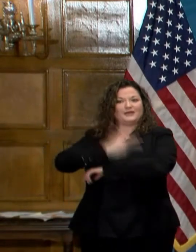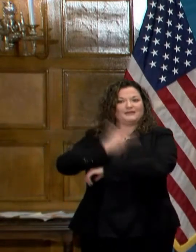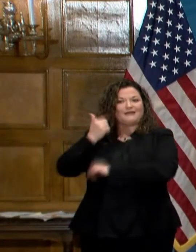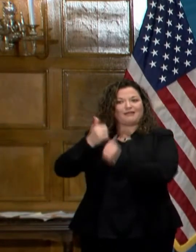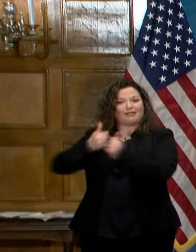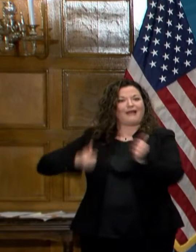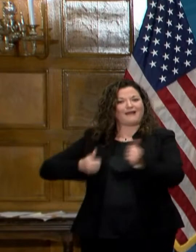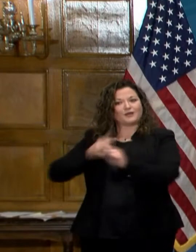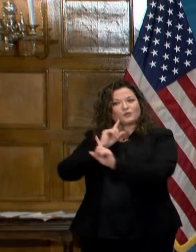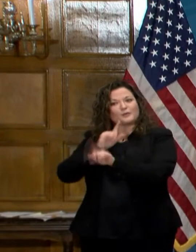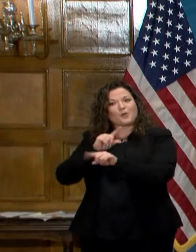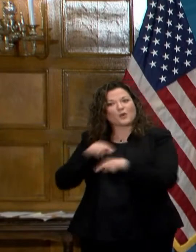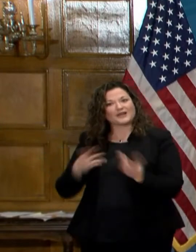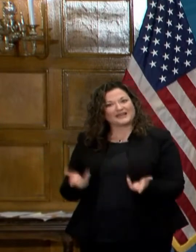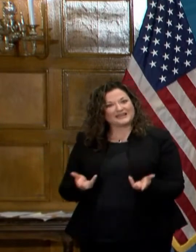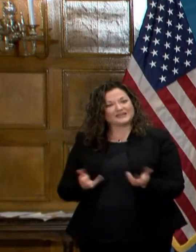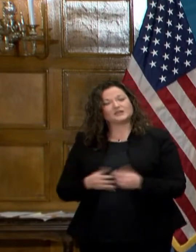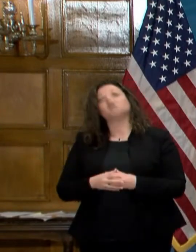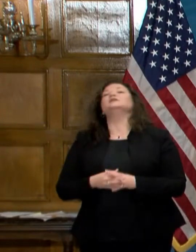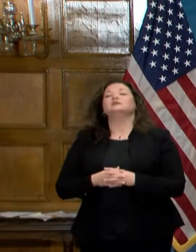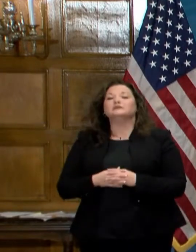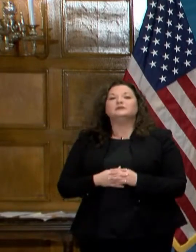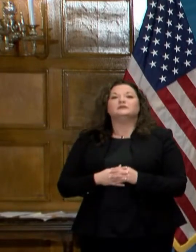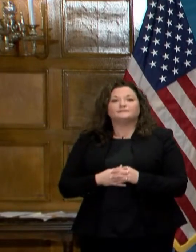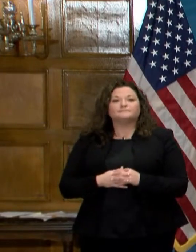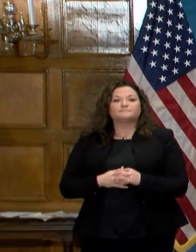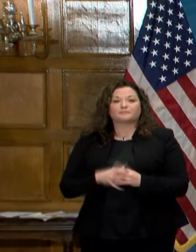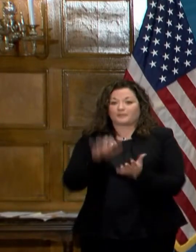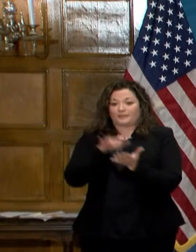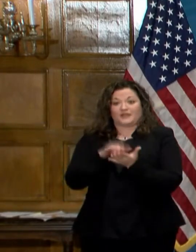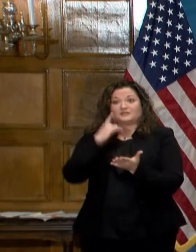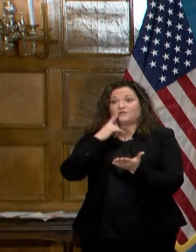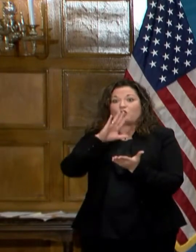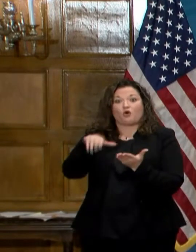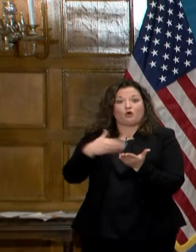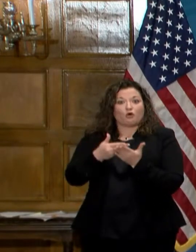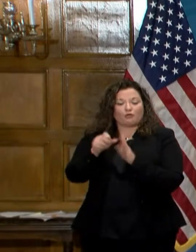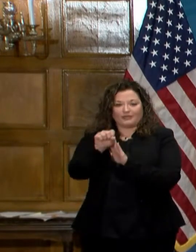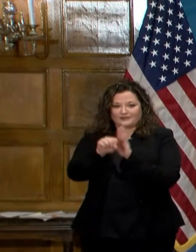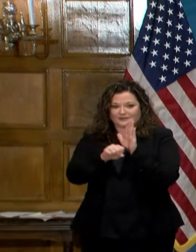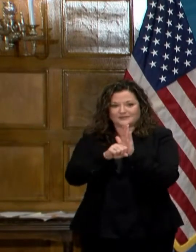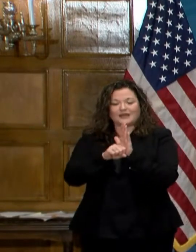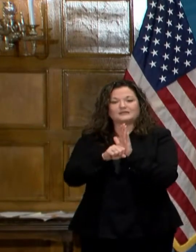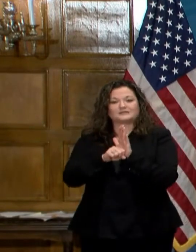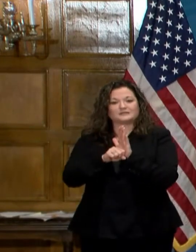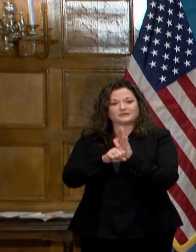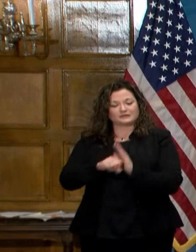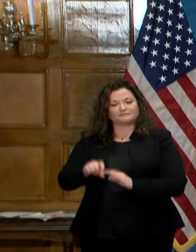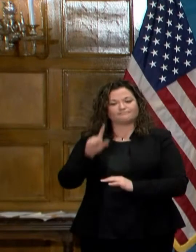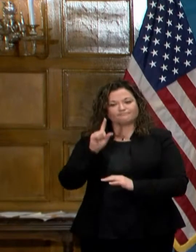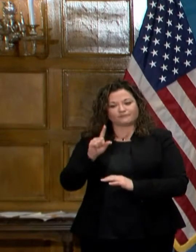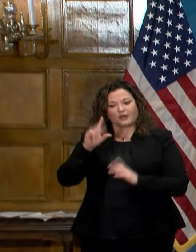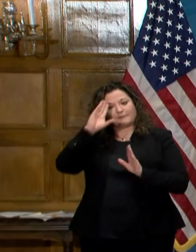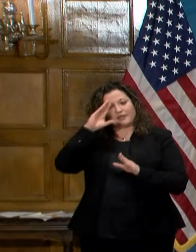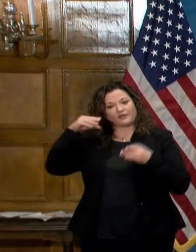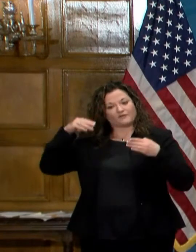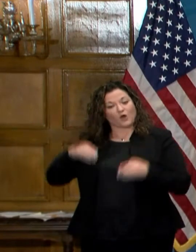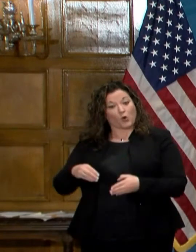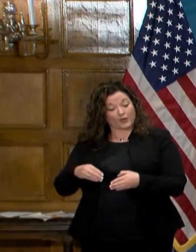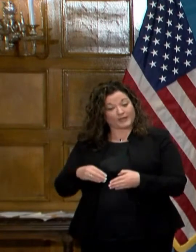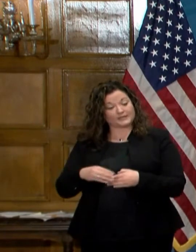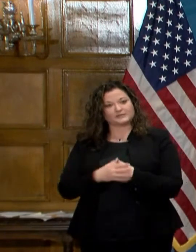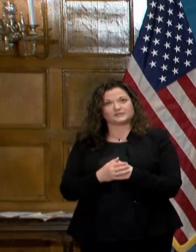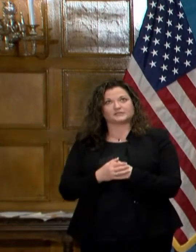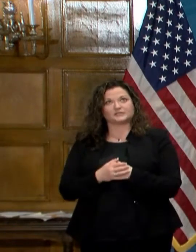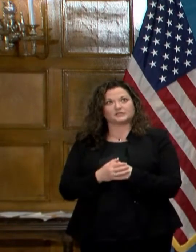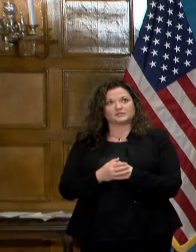reporting. And this is for all the states, but the focus was